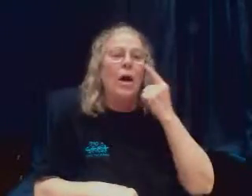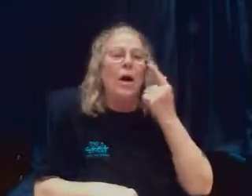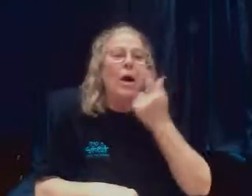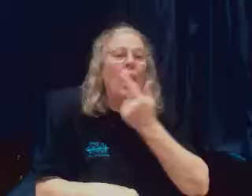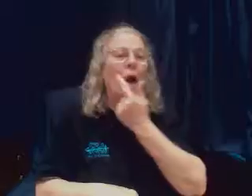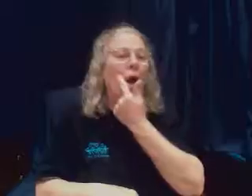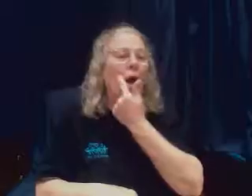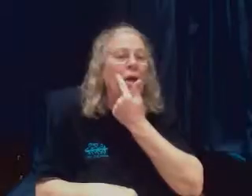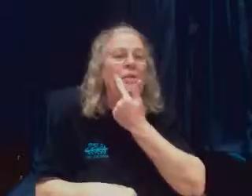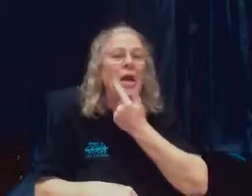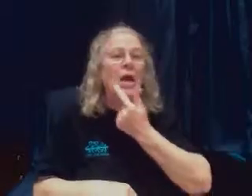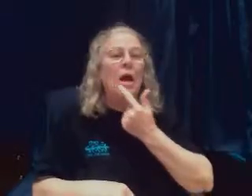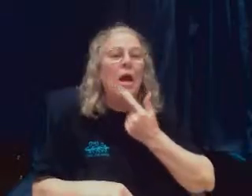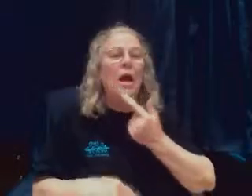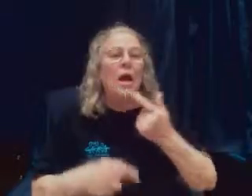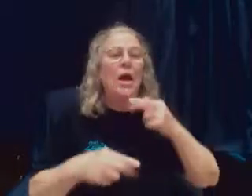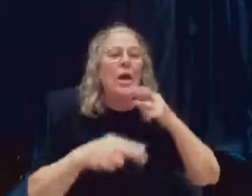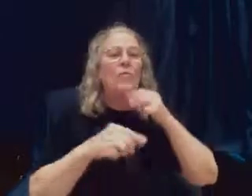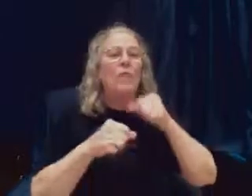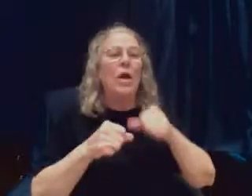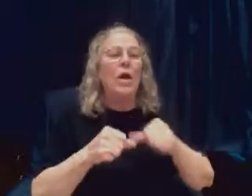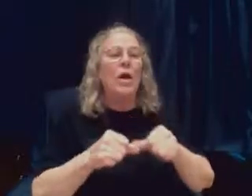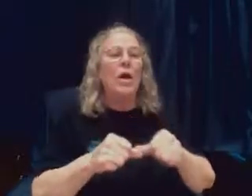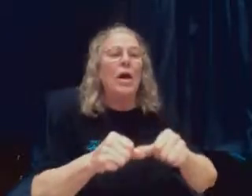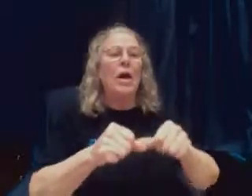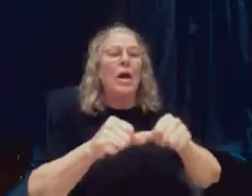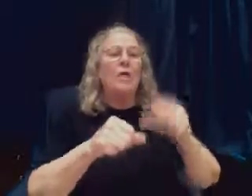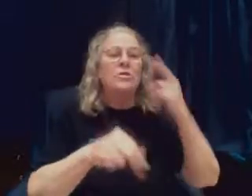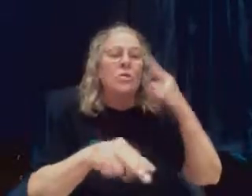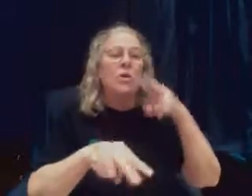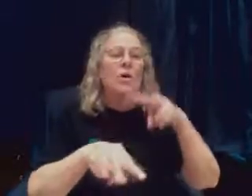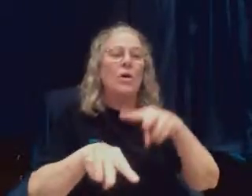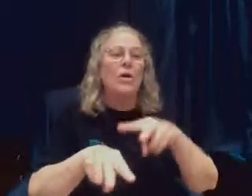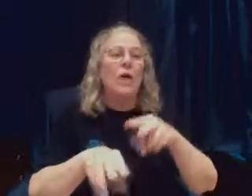my eyes and rest on